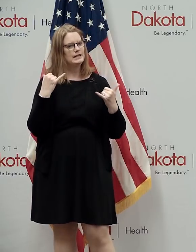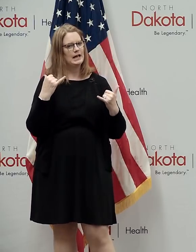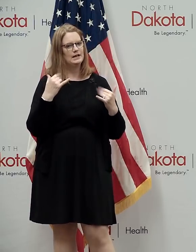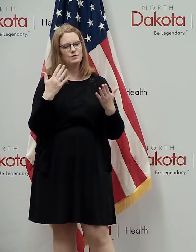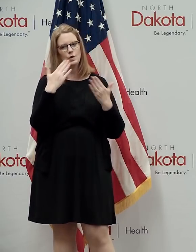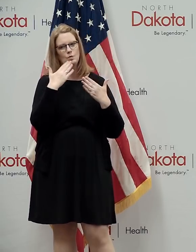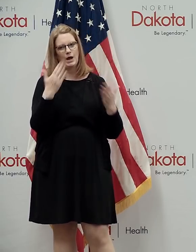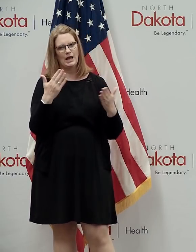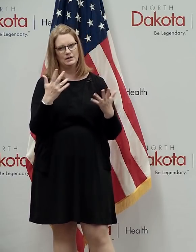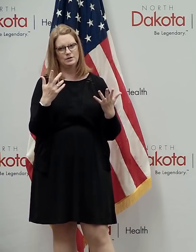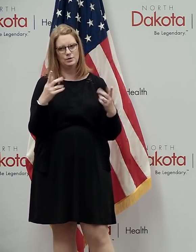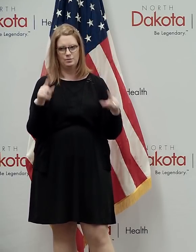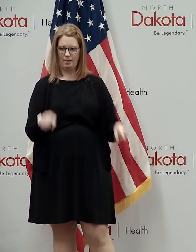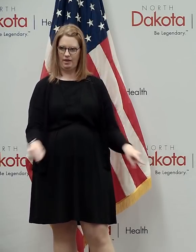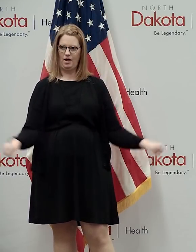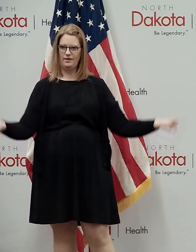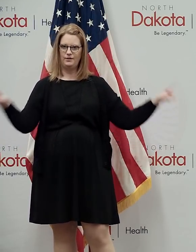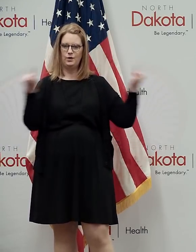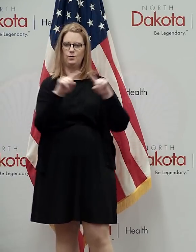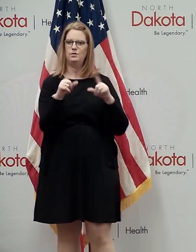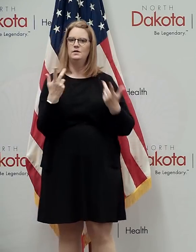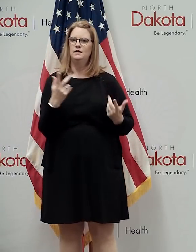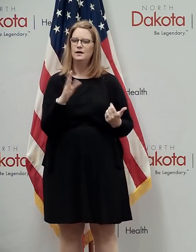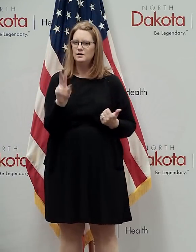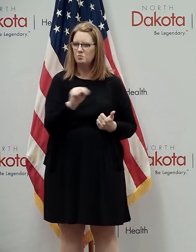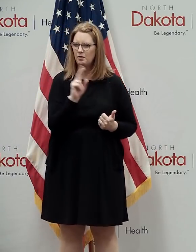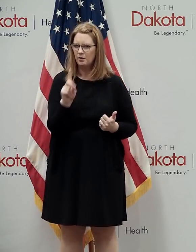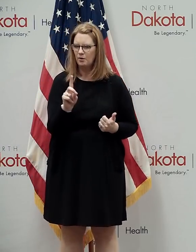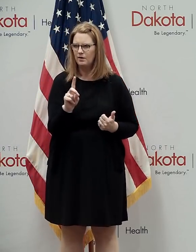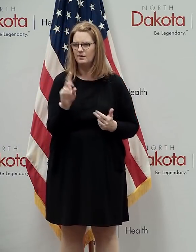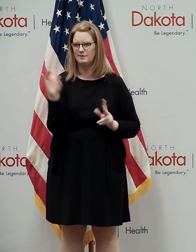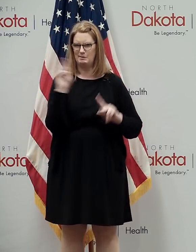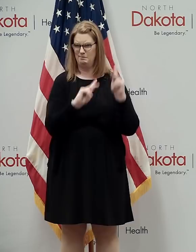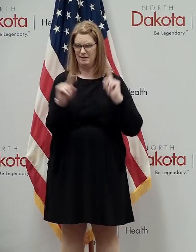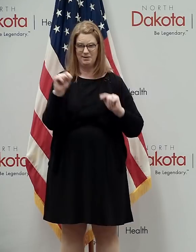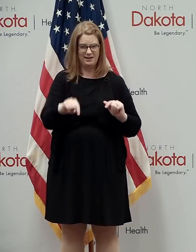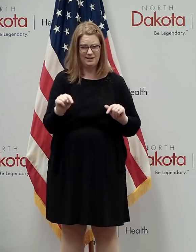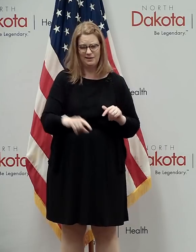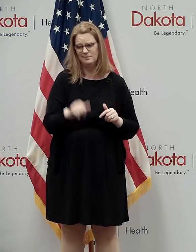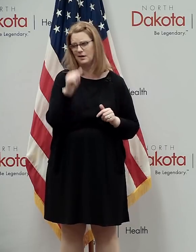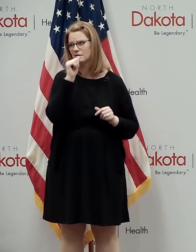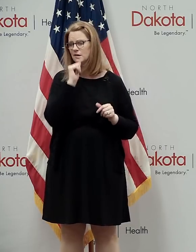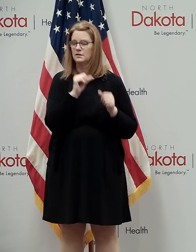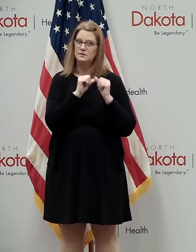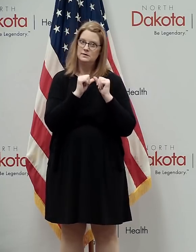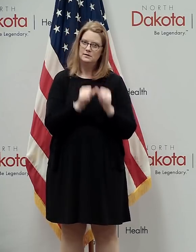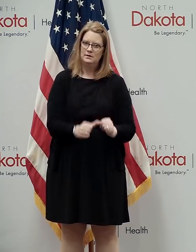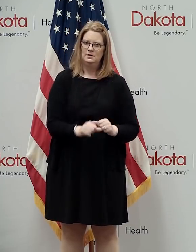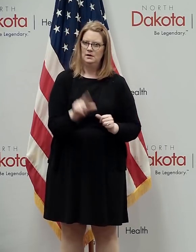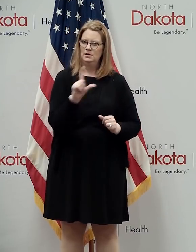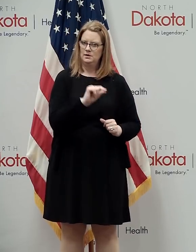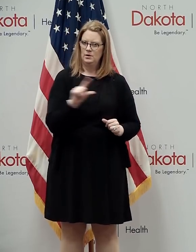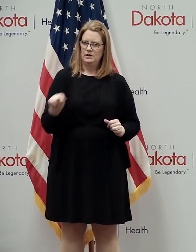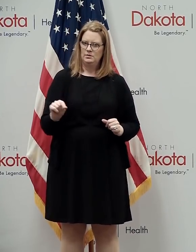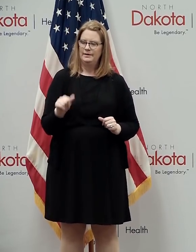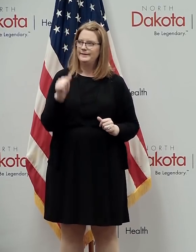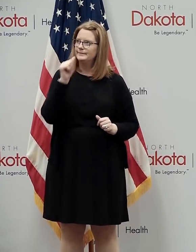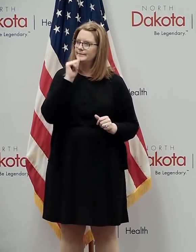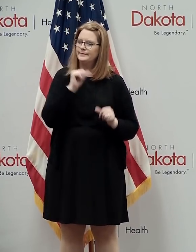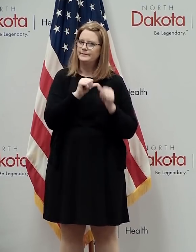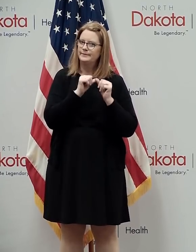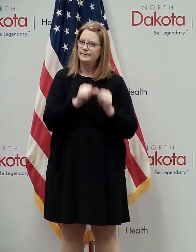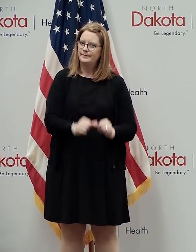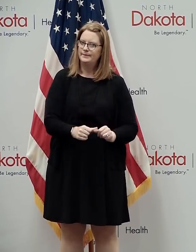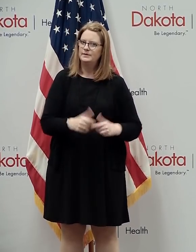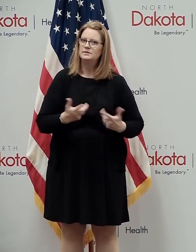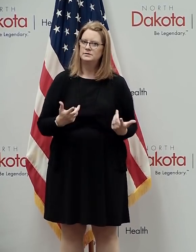some gratitude with all of you, because North Dakotans have already been through a lot already in 2020. But as I've said a couple of